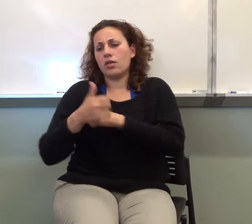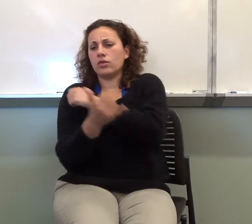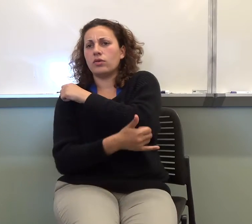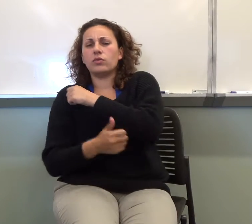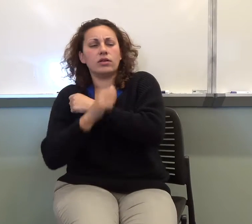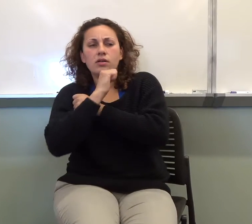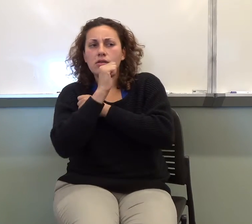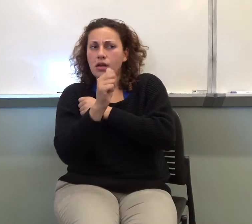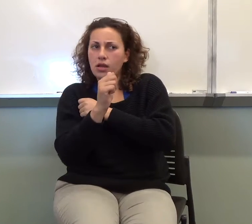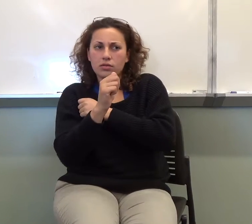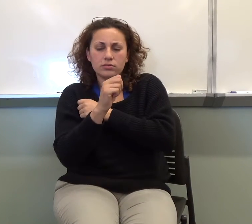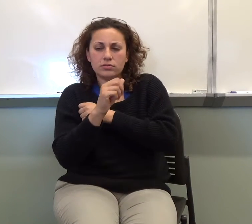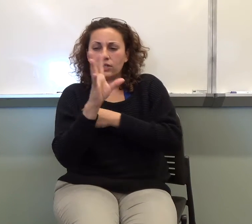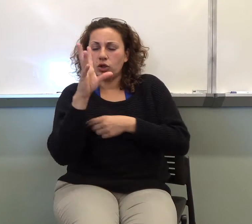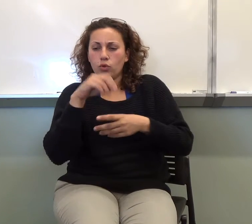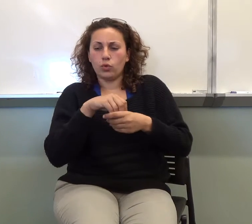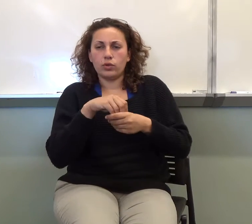That would be, I'll call it PO for other.